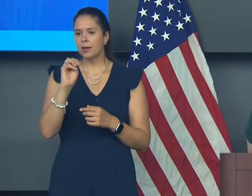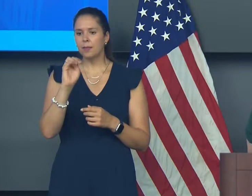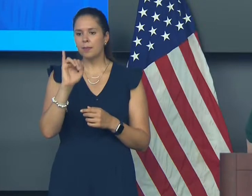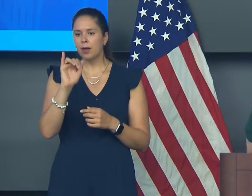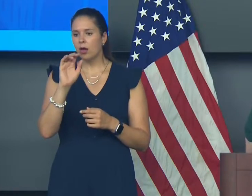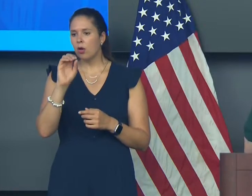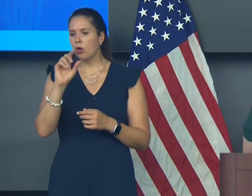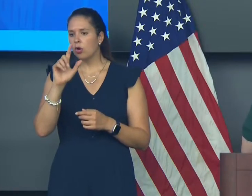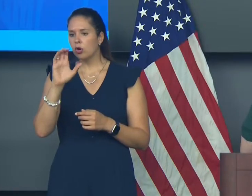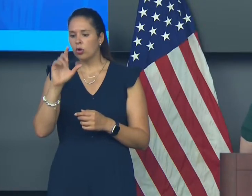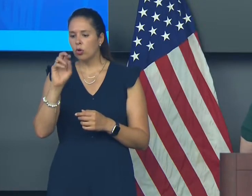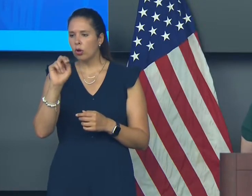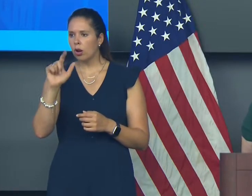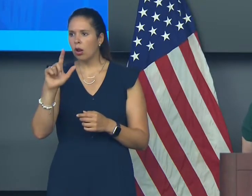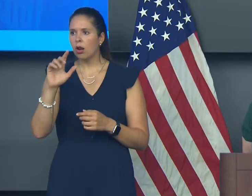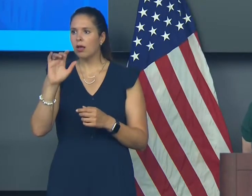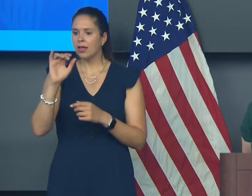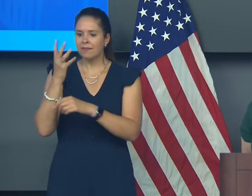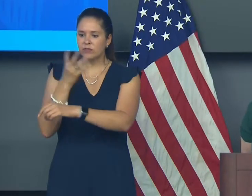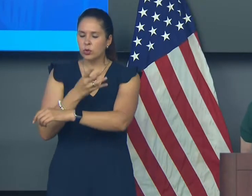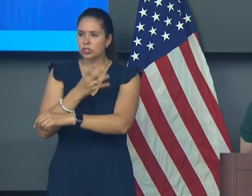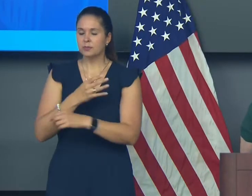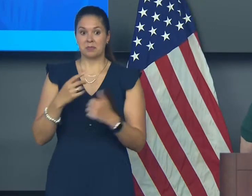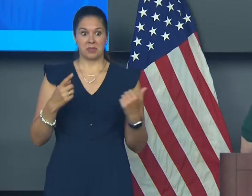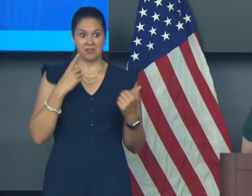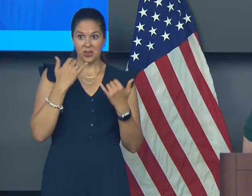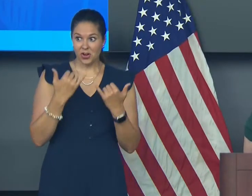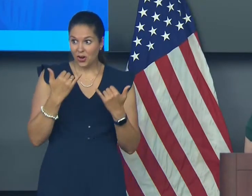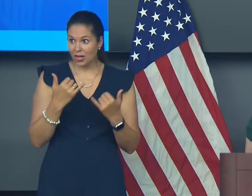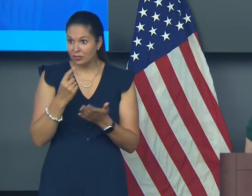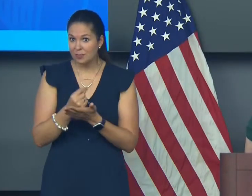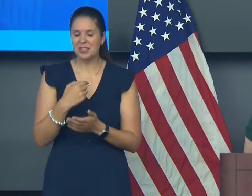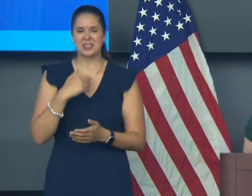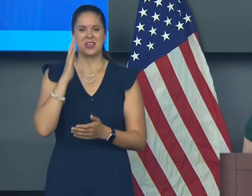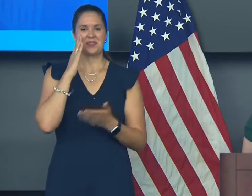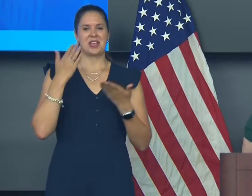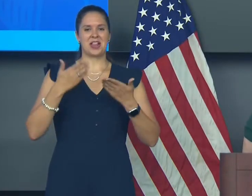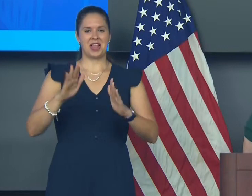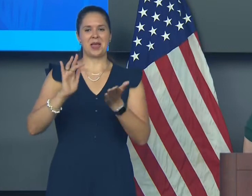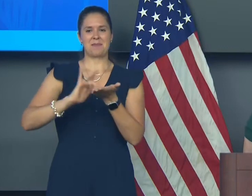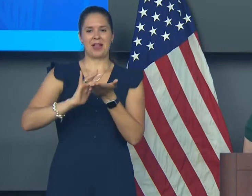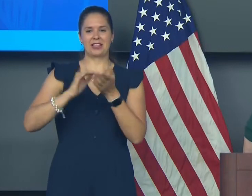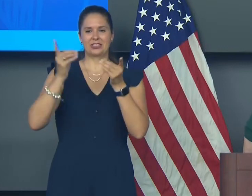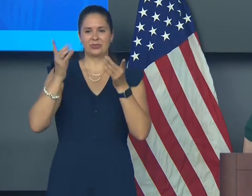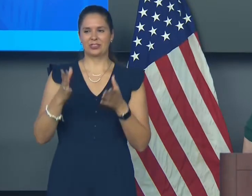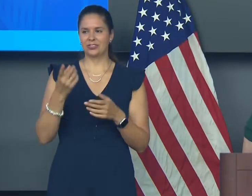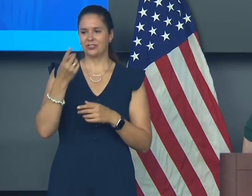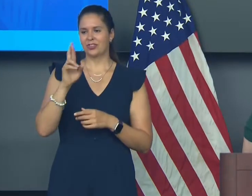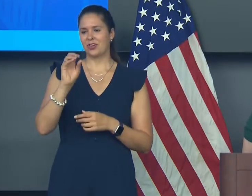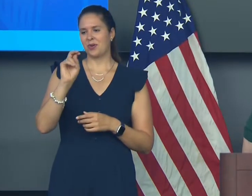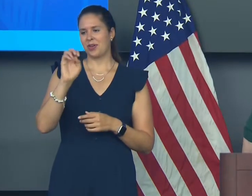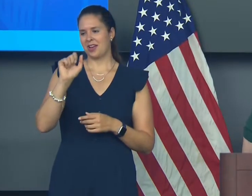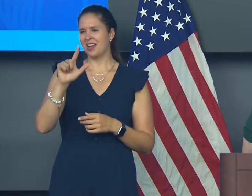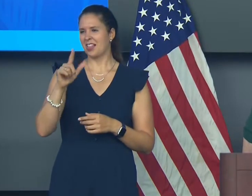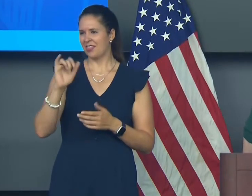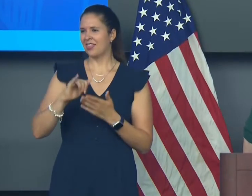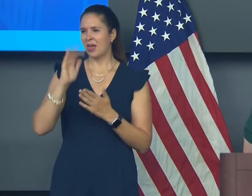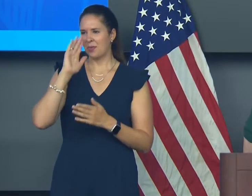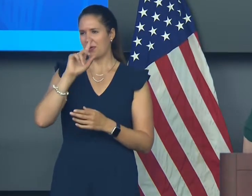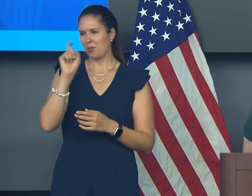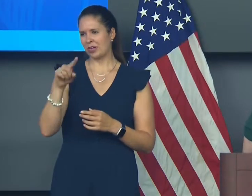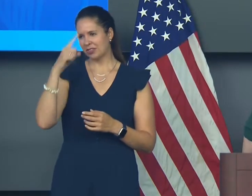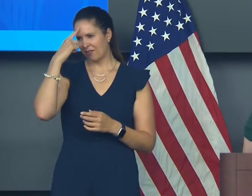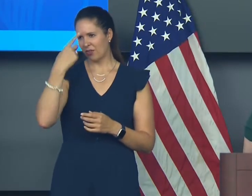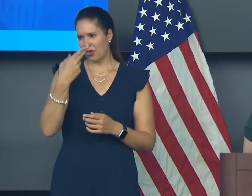fusions? Okay. As far as the current treatment, I would defer to our medical director, Dr. O'Neill. That would be a question for